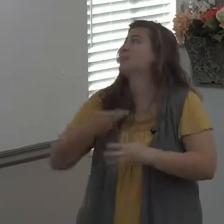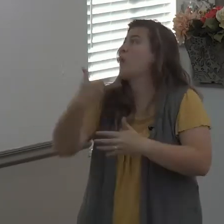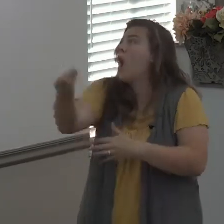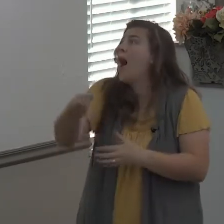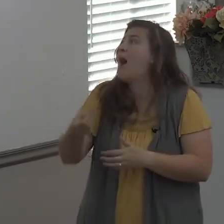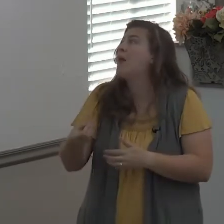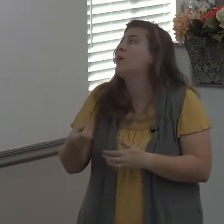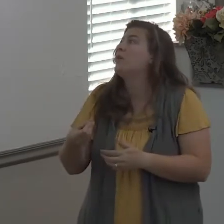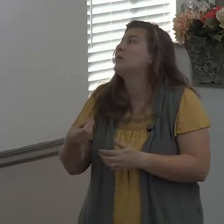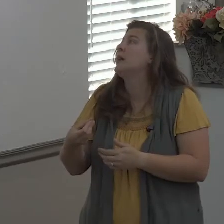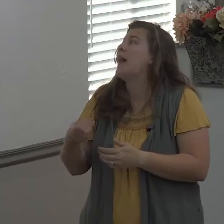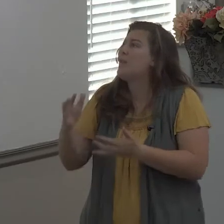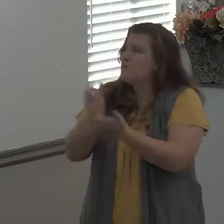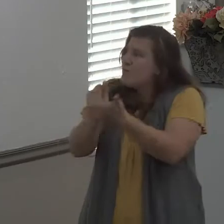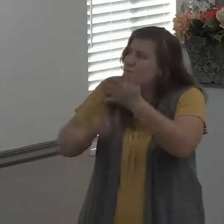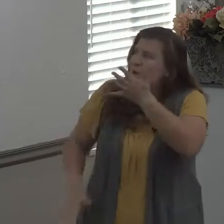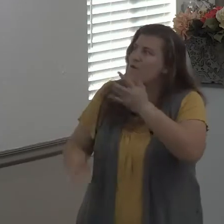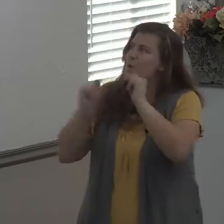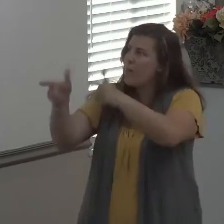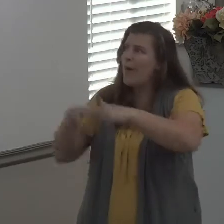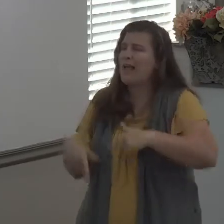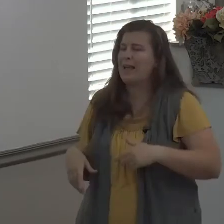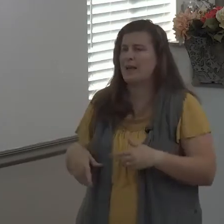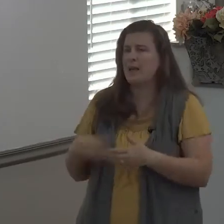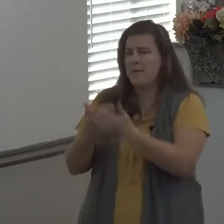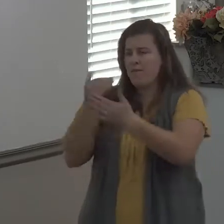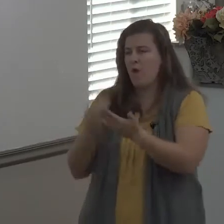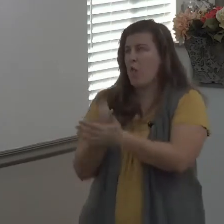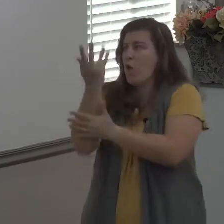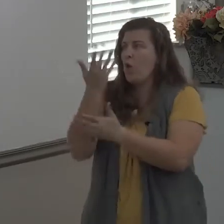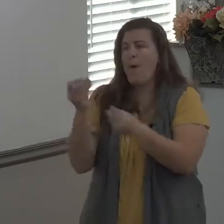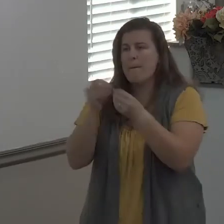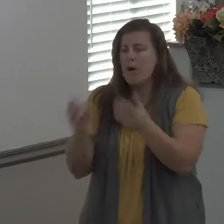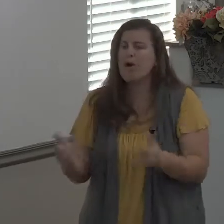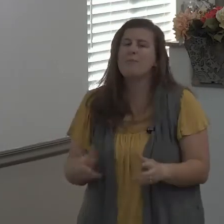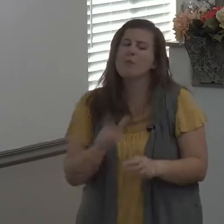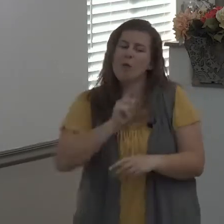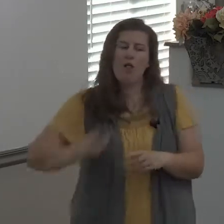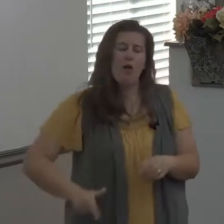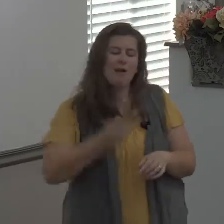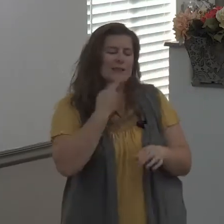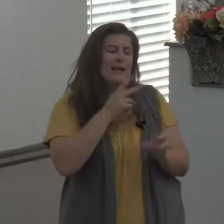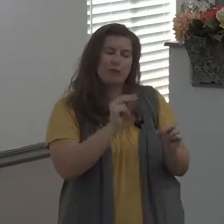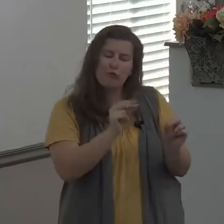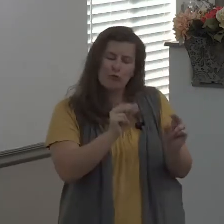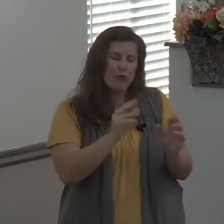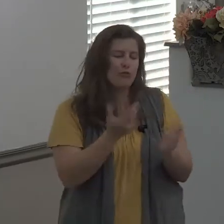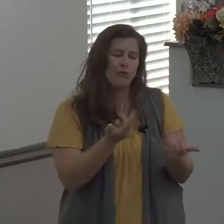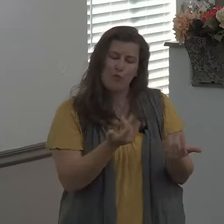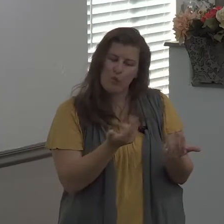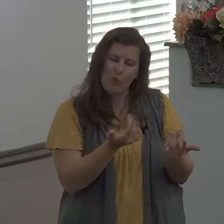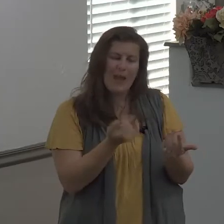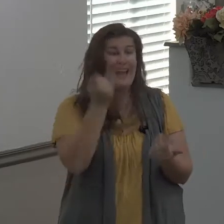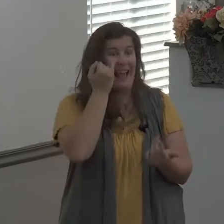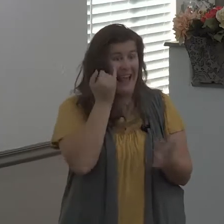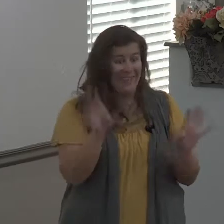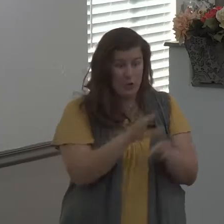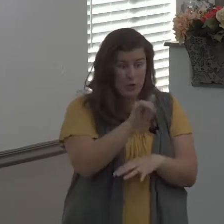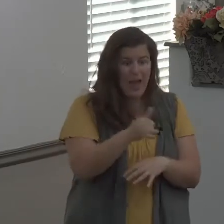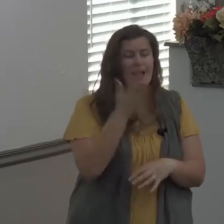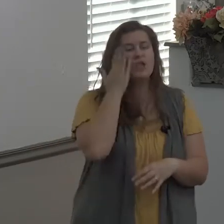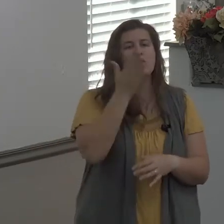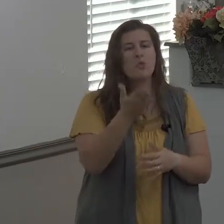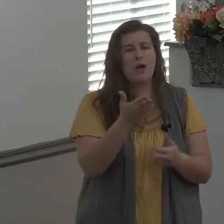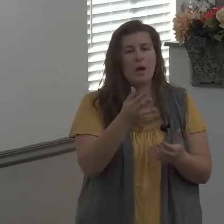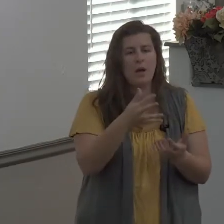immediately wanted to jump in and they wanted to get rid of those tares. You know, Lord, let us go out, let's rip those tares up, let's get rid of them. And the Lord